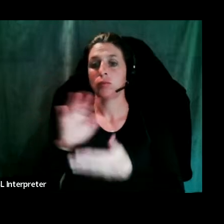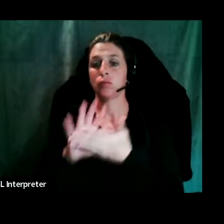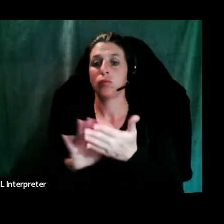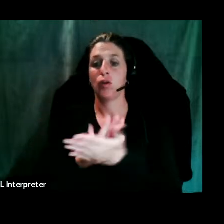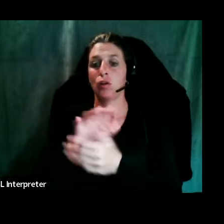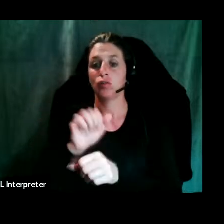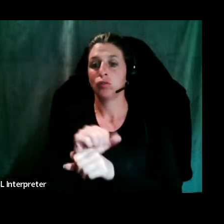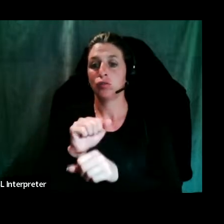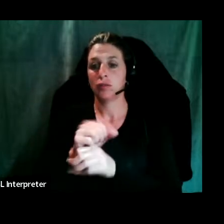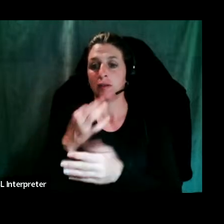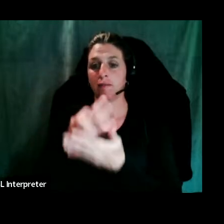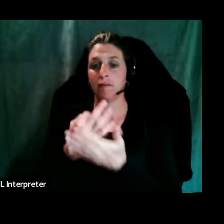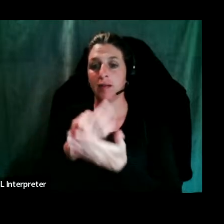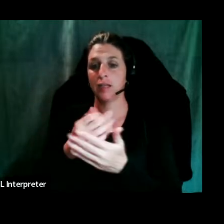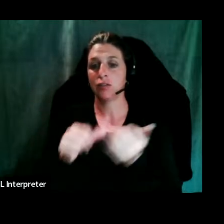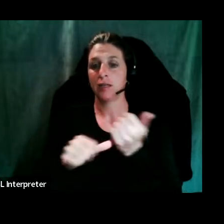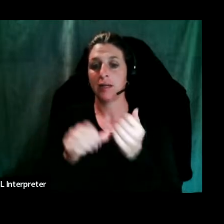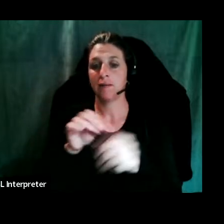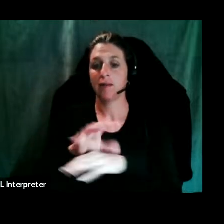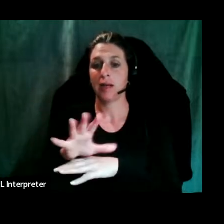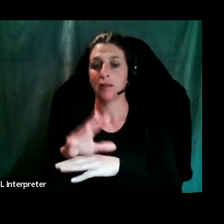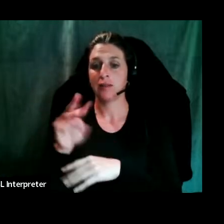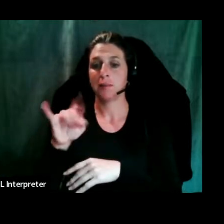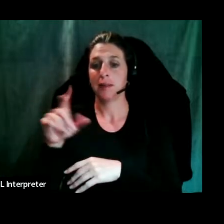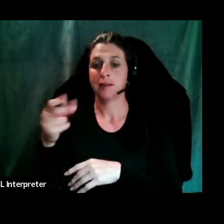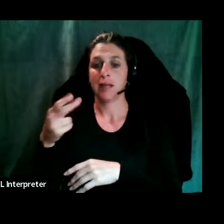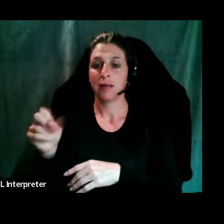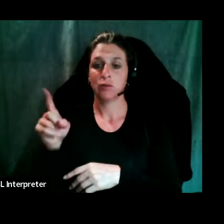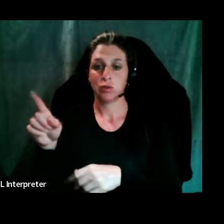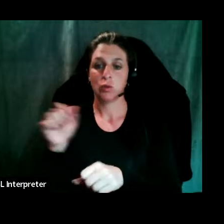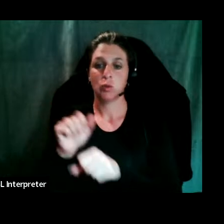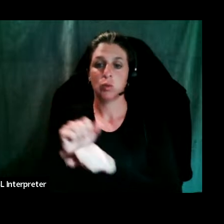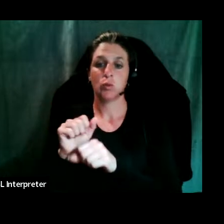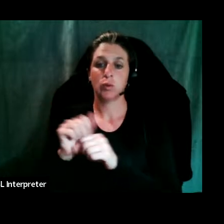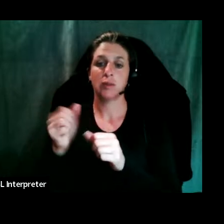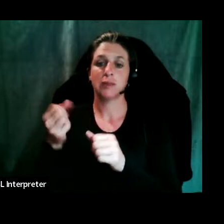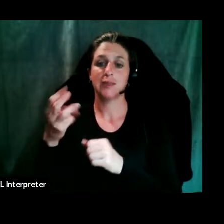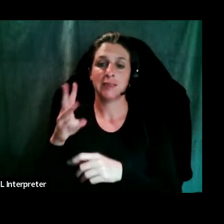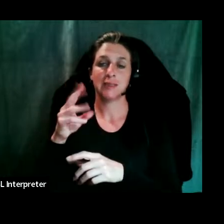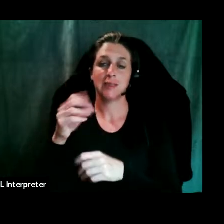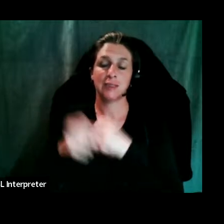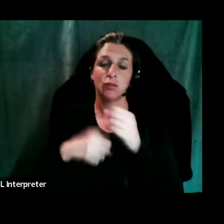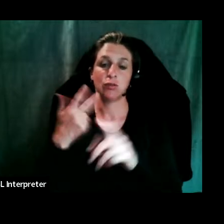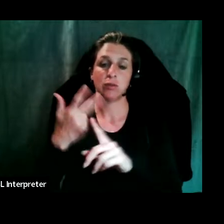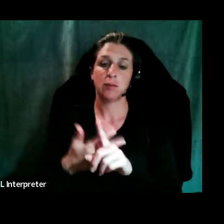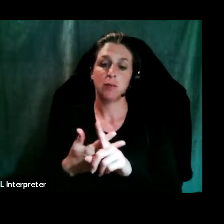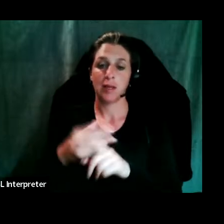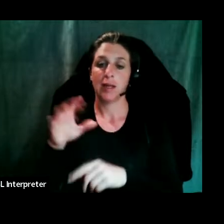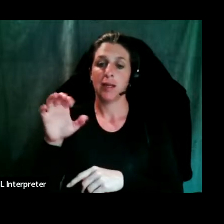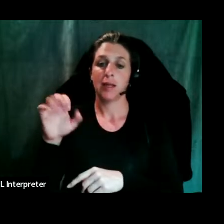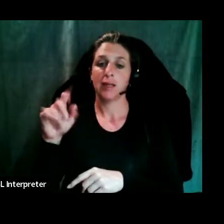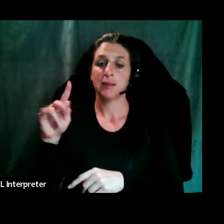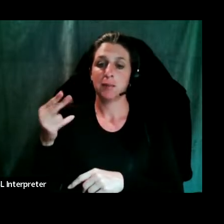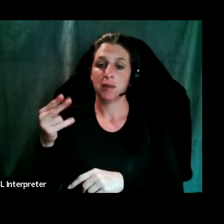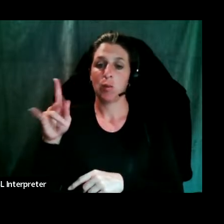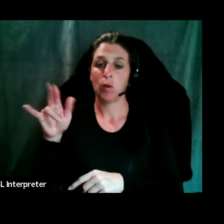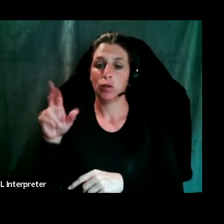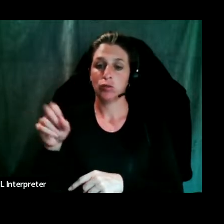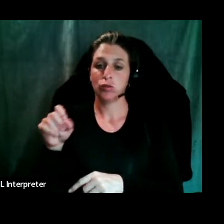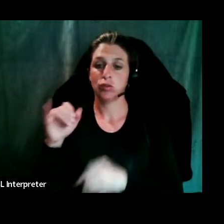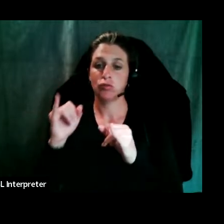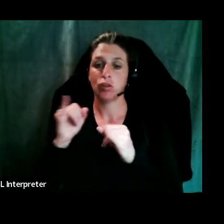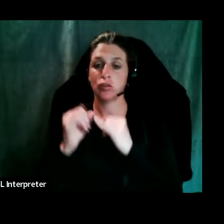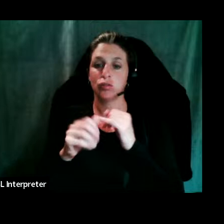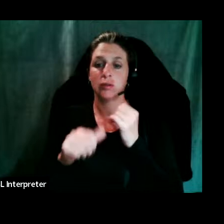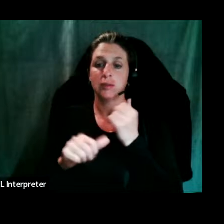been with the district 16 years and 3 months. And Elizabeth Walters, instructional assistant 2 at Hillsdale High School,